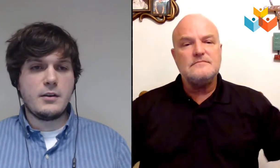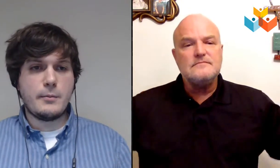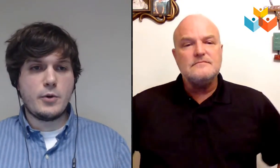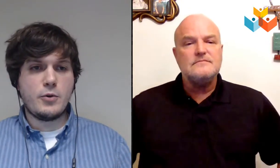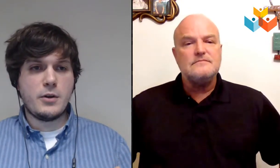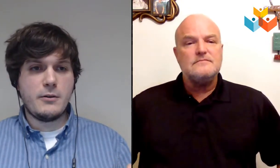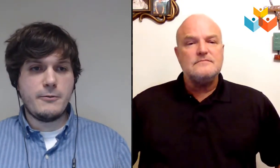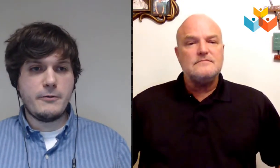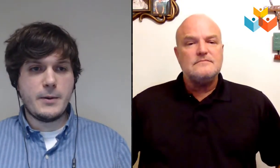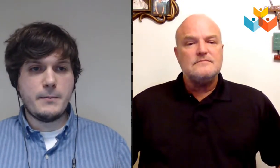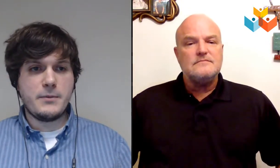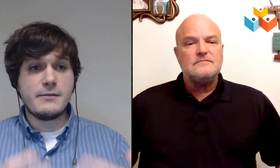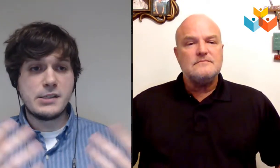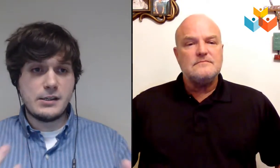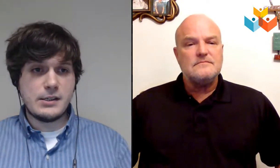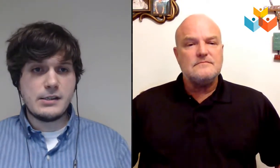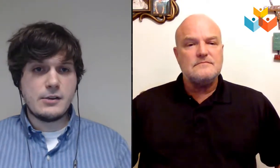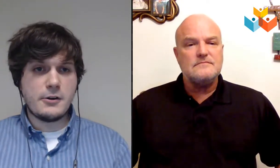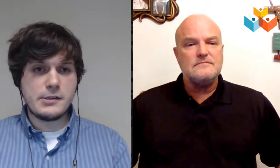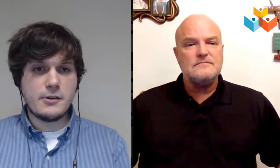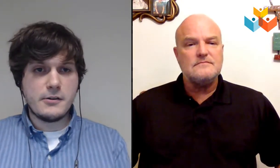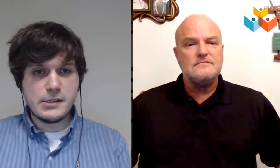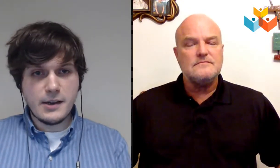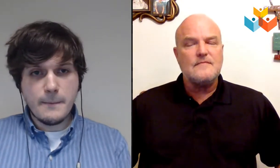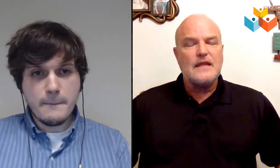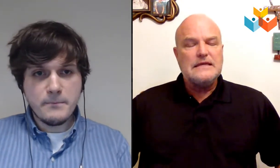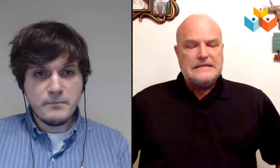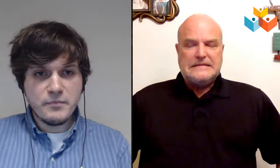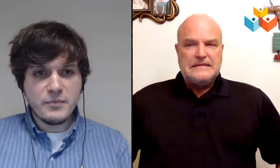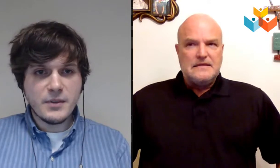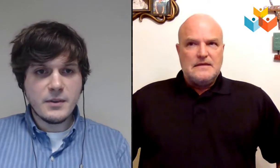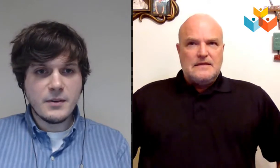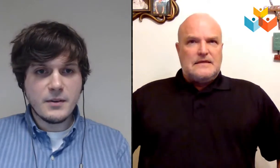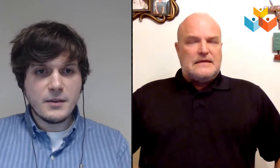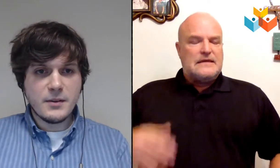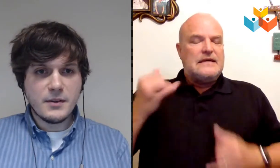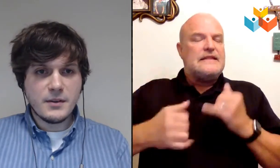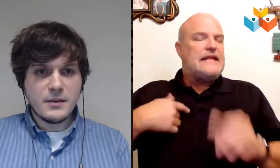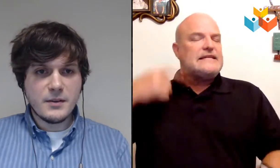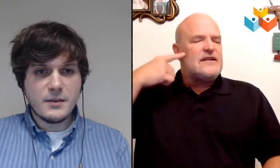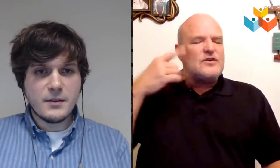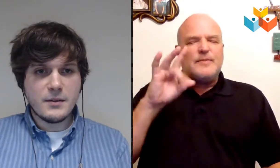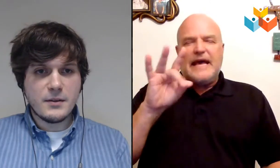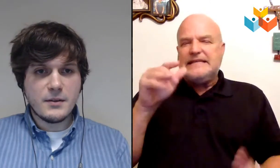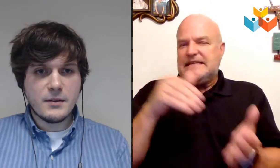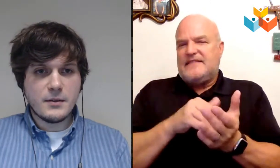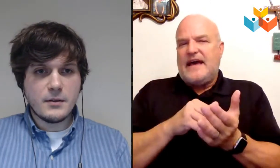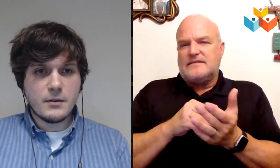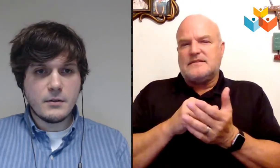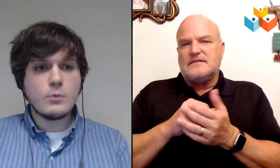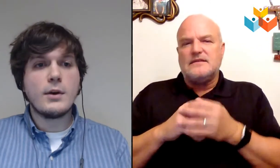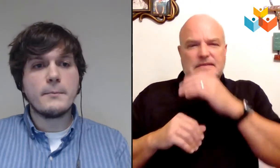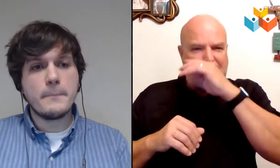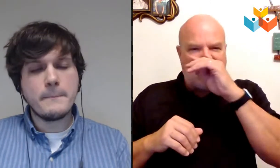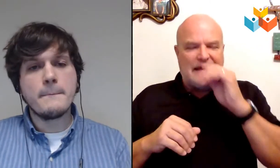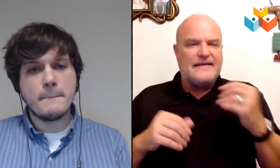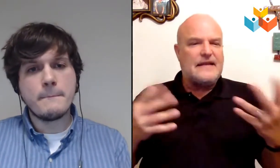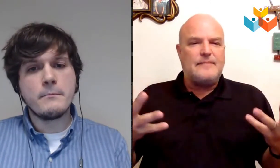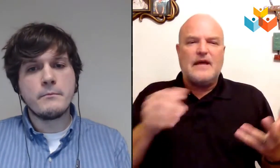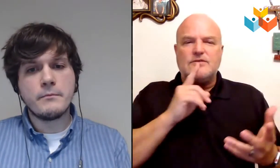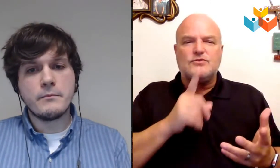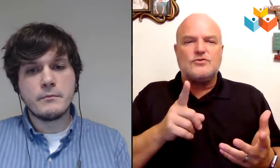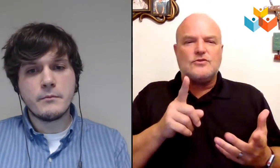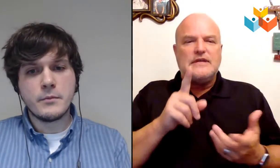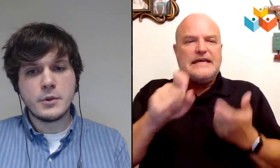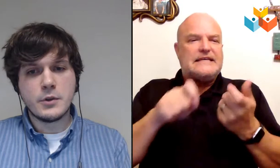what the number of deaf citizens in Arkansas is like? The last I heard was about 18,000. And